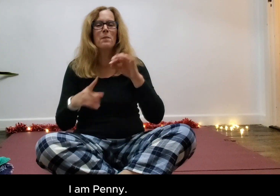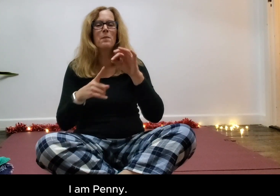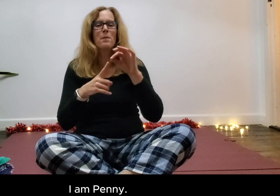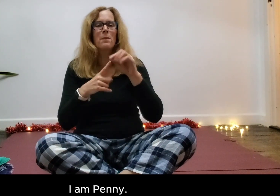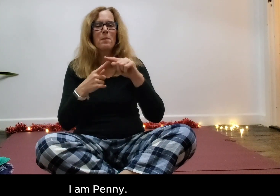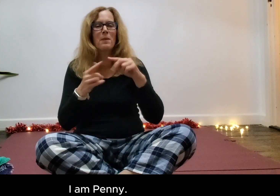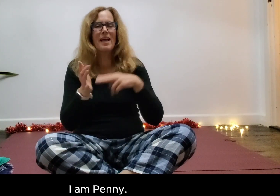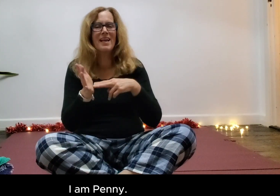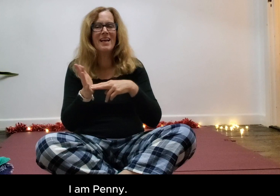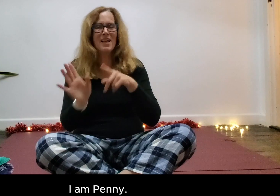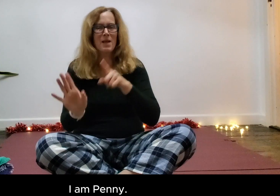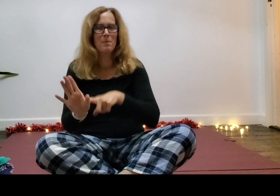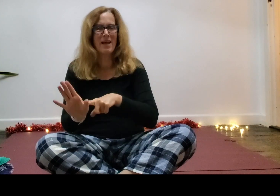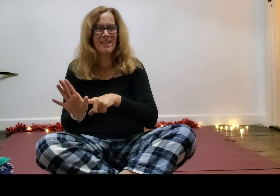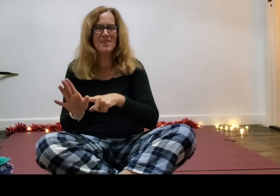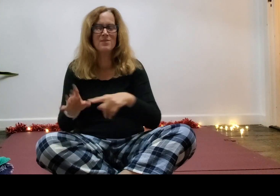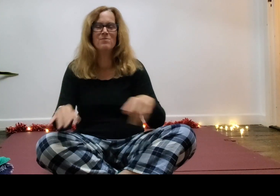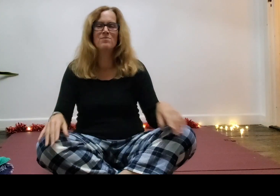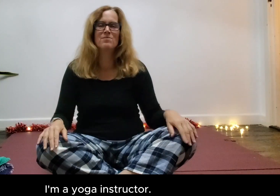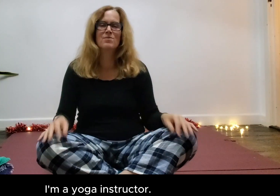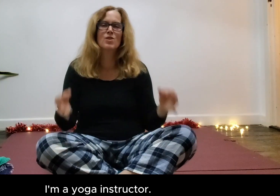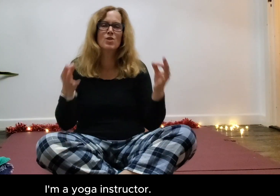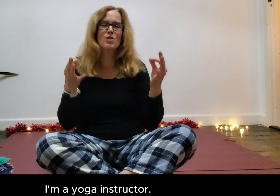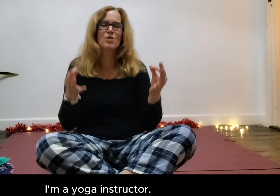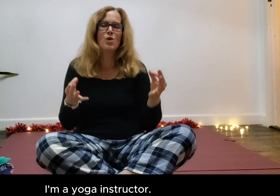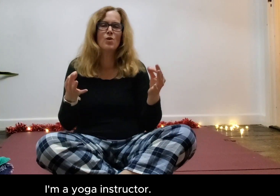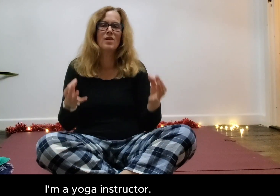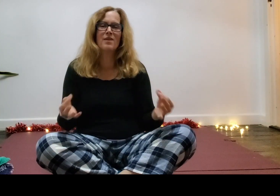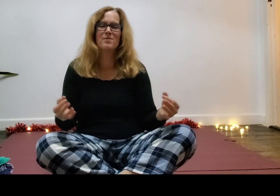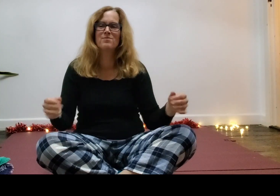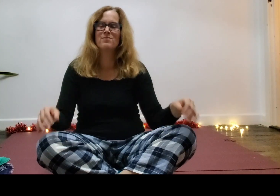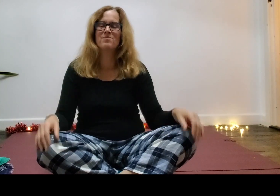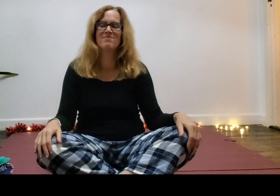I am Penny. I'm a yoga instructor.